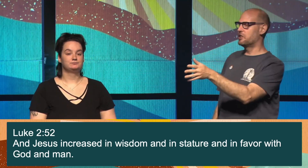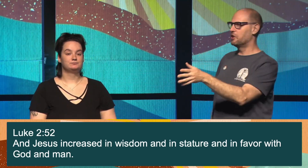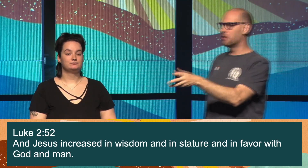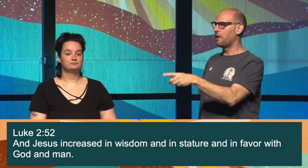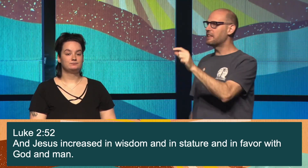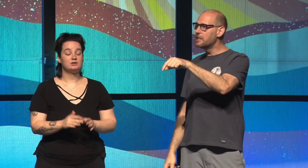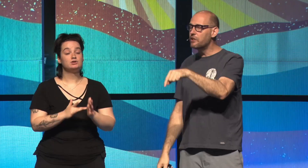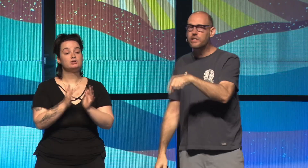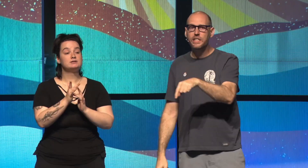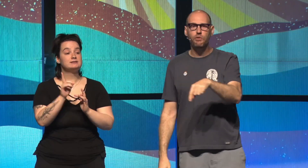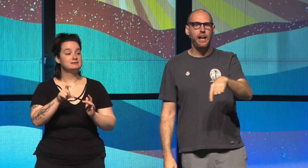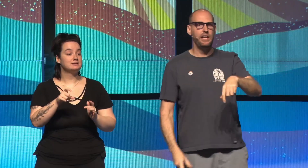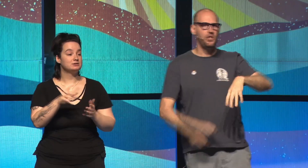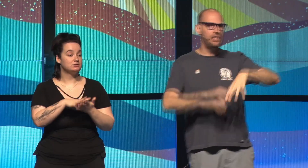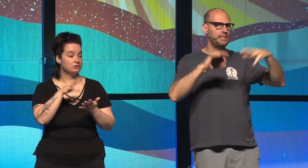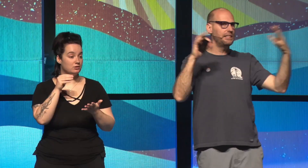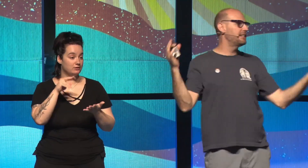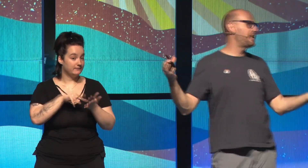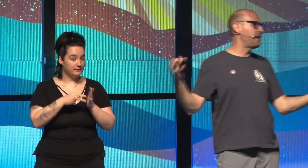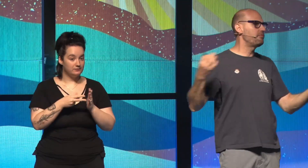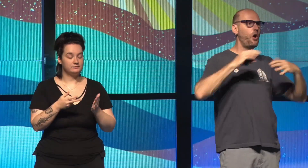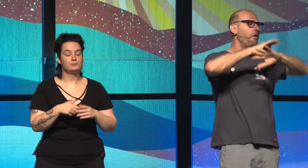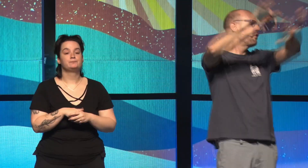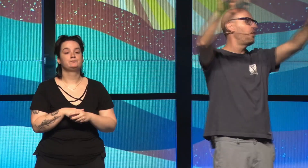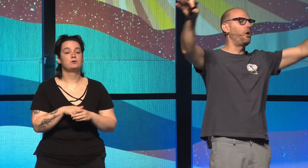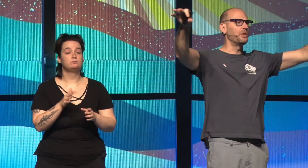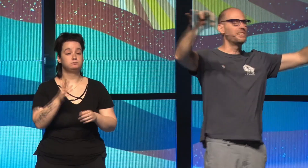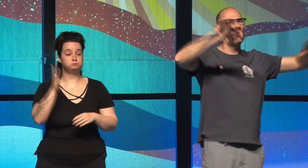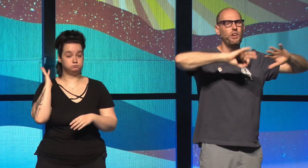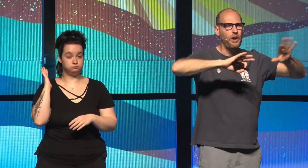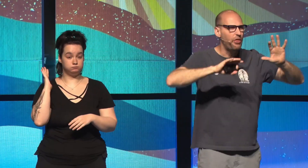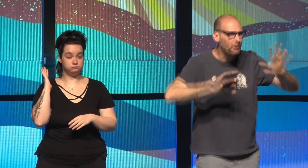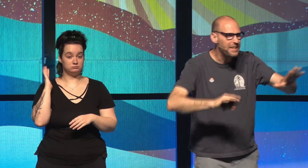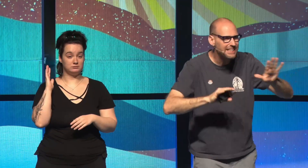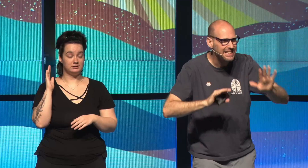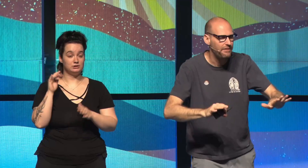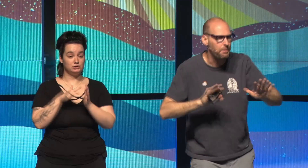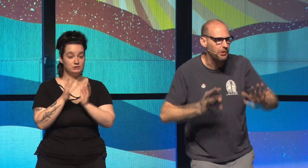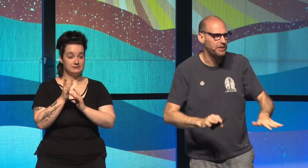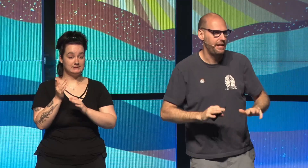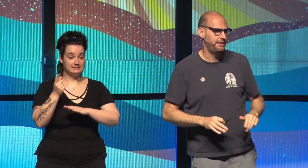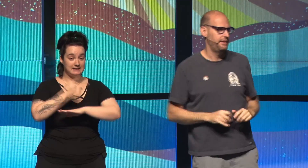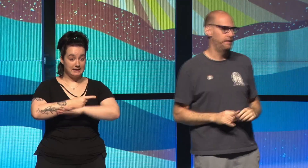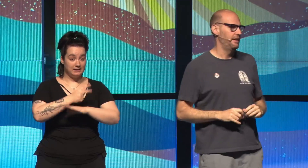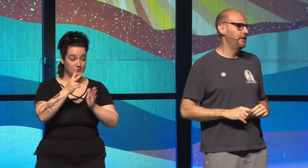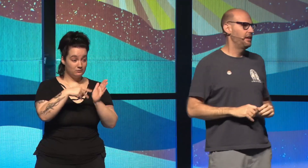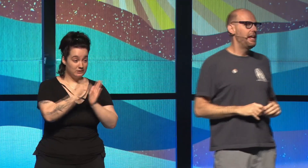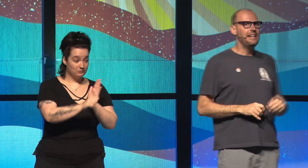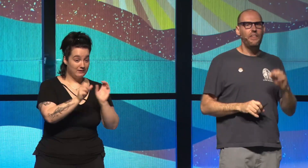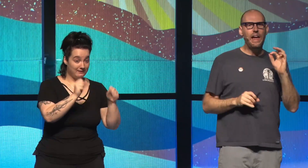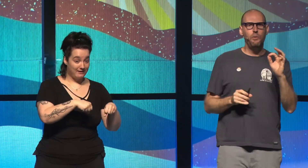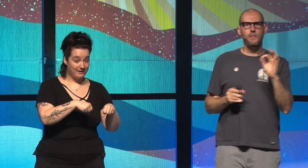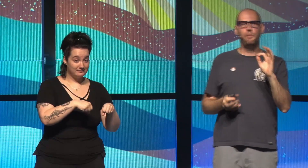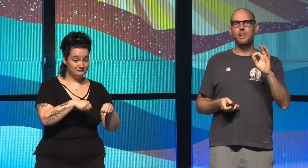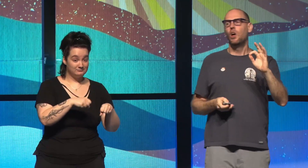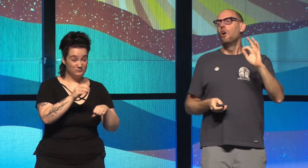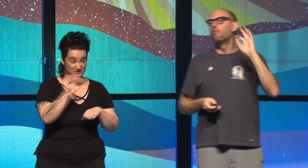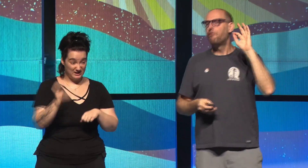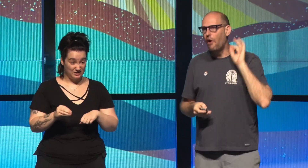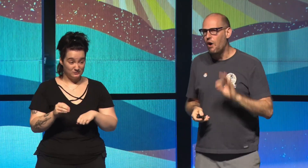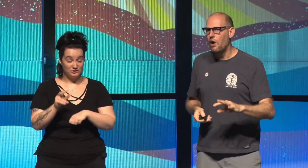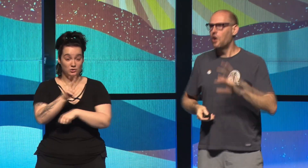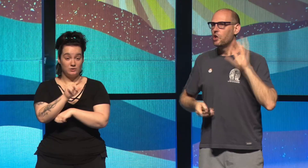Jesus needing to learn, right? The literacy rate in Jesus' day overall was somewhere around 3 to 7%. Now that would have